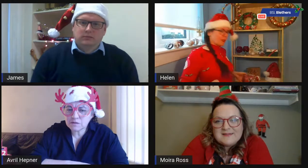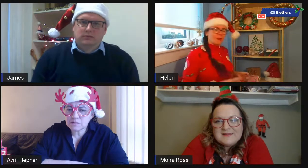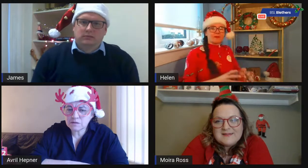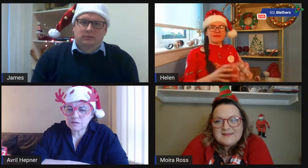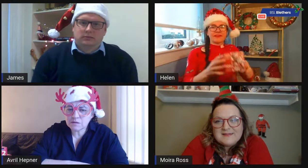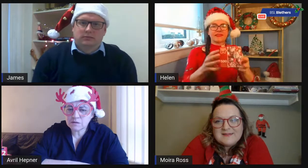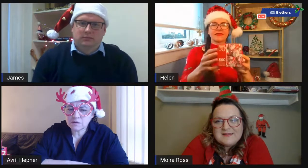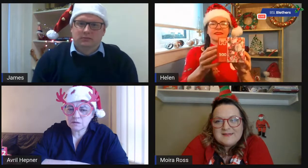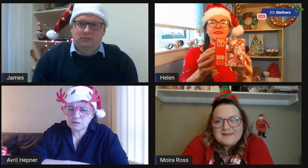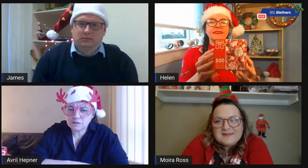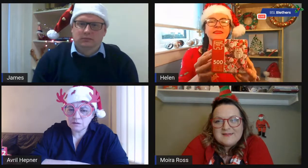favourites.